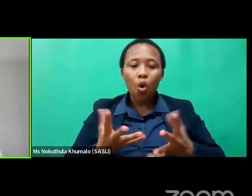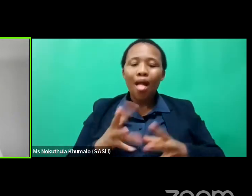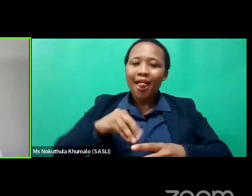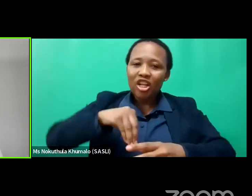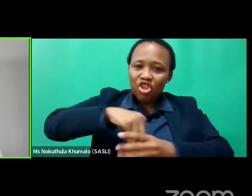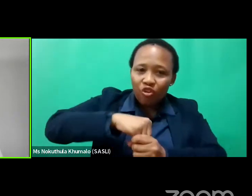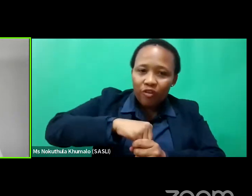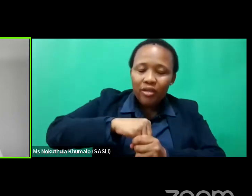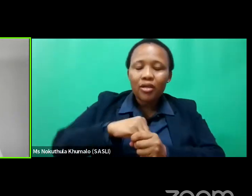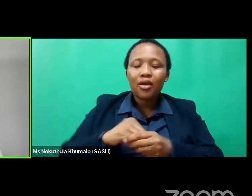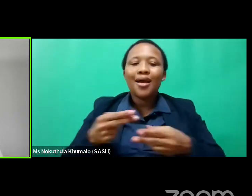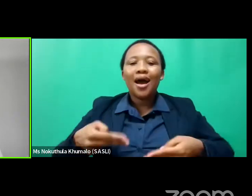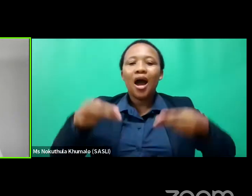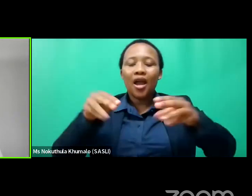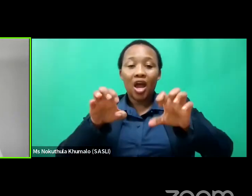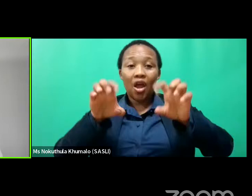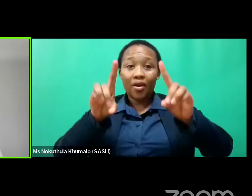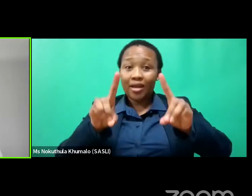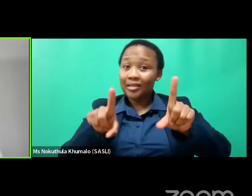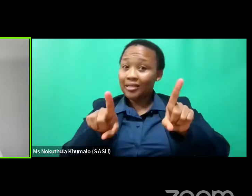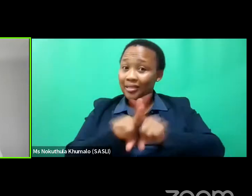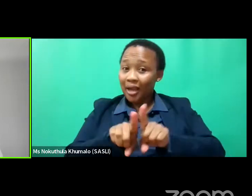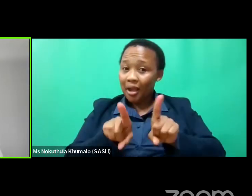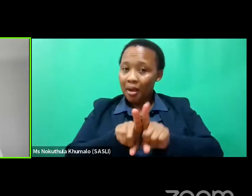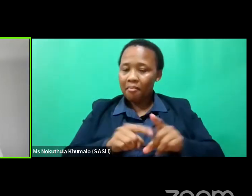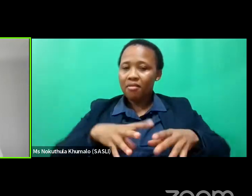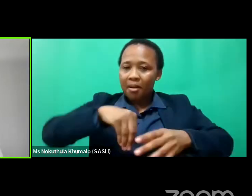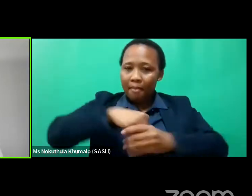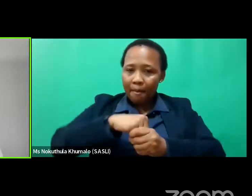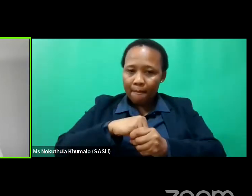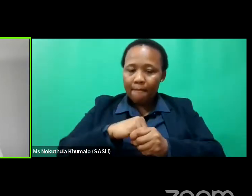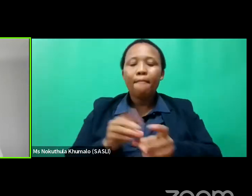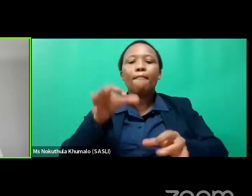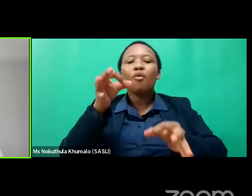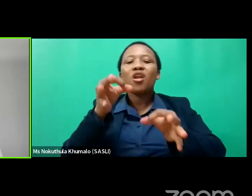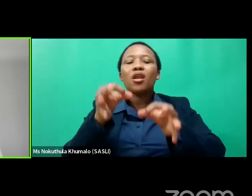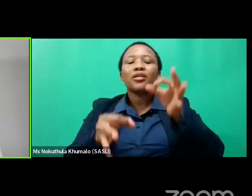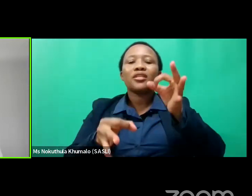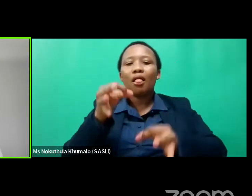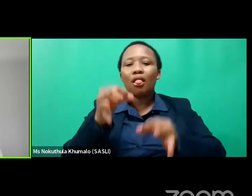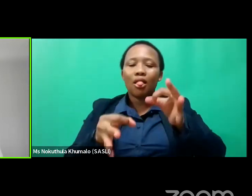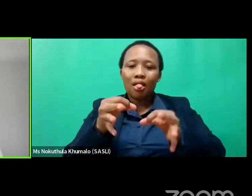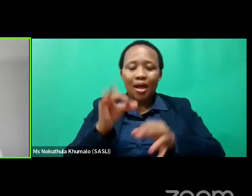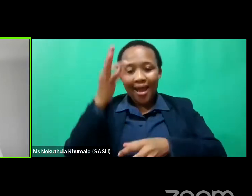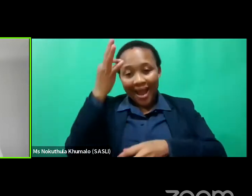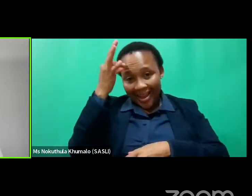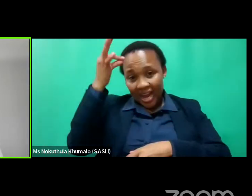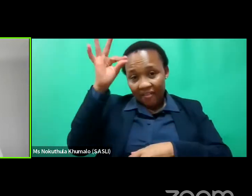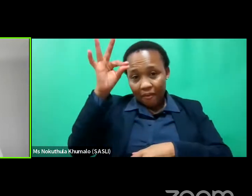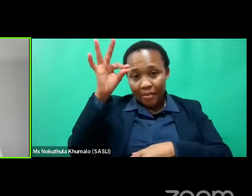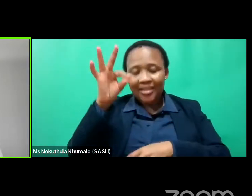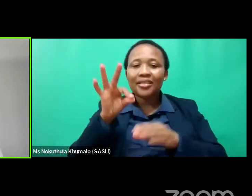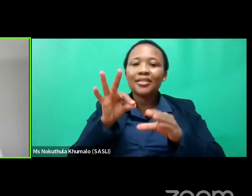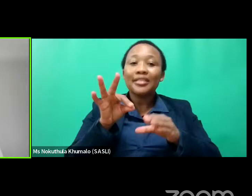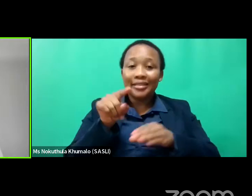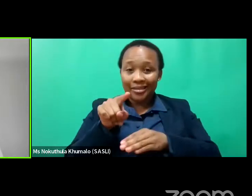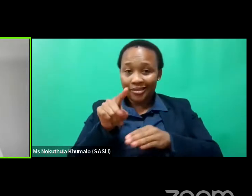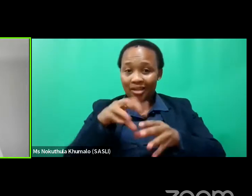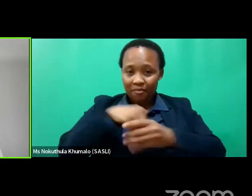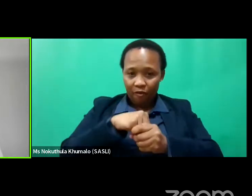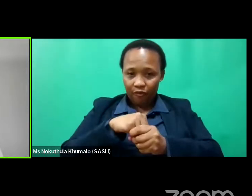also recognized in political and government circles for his service to inclusivity